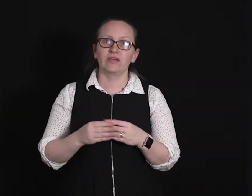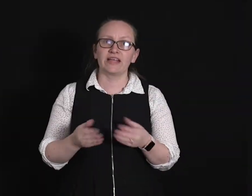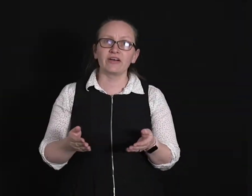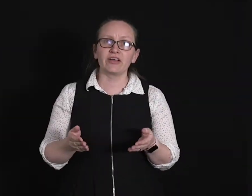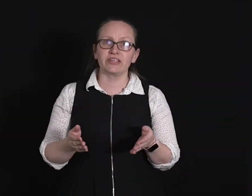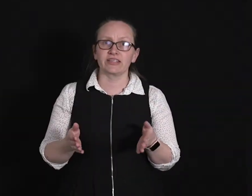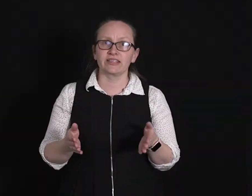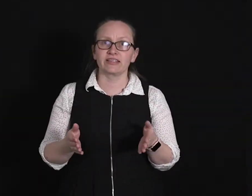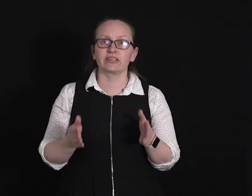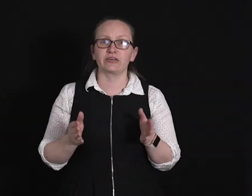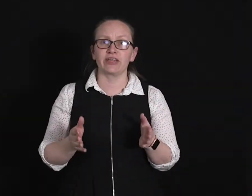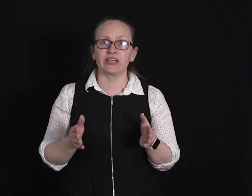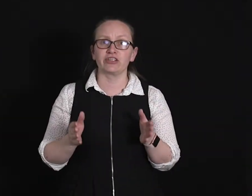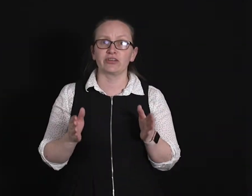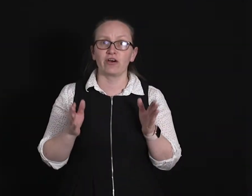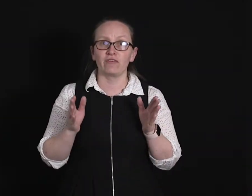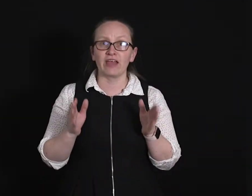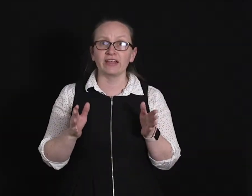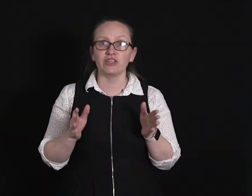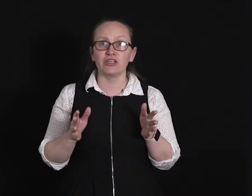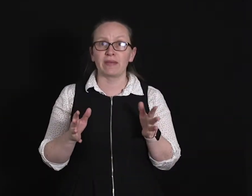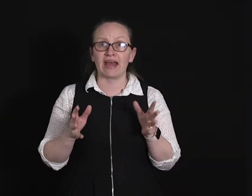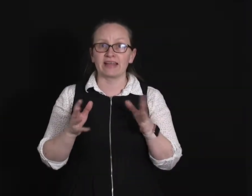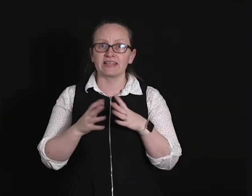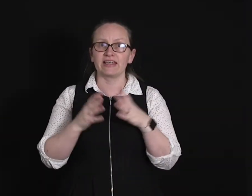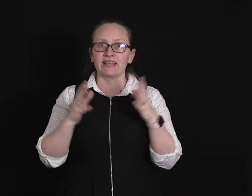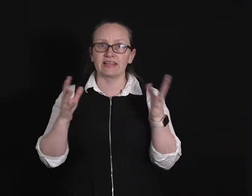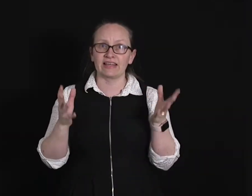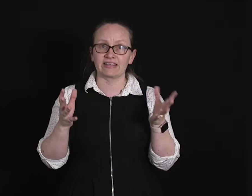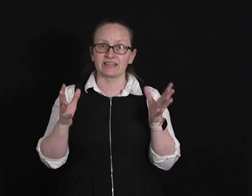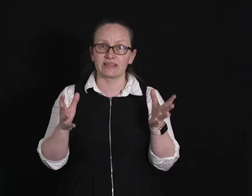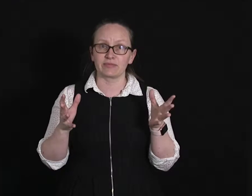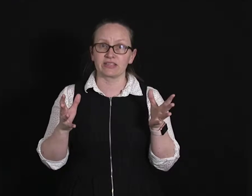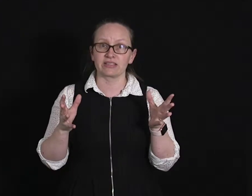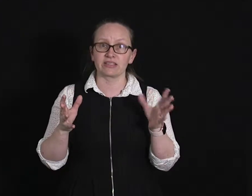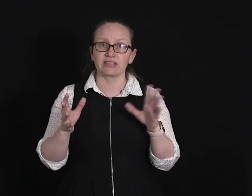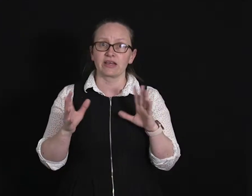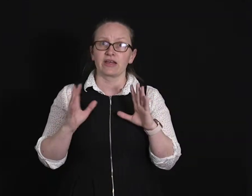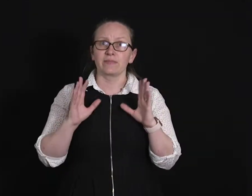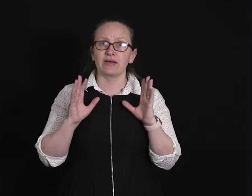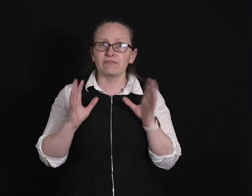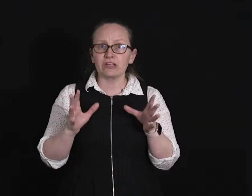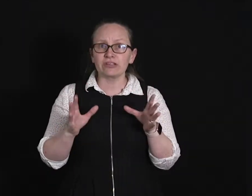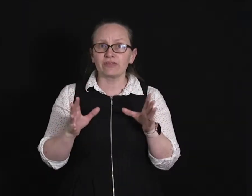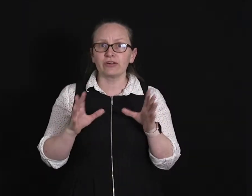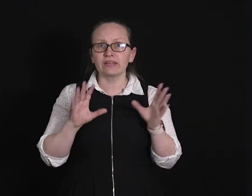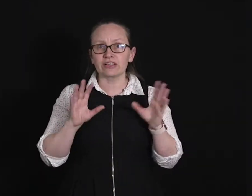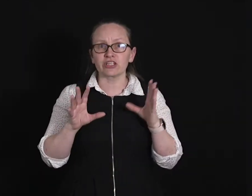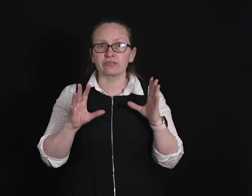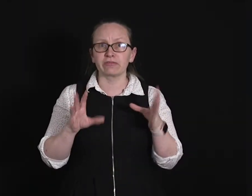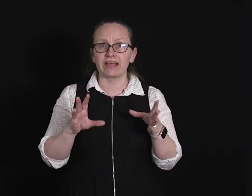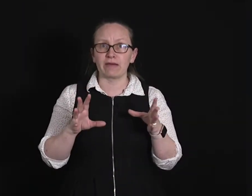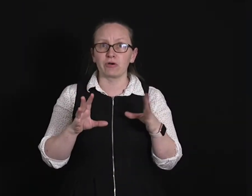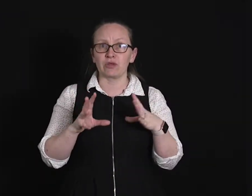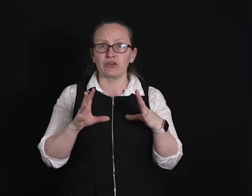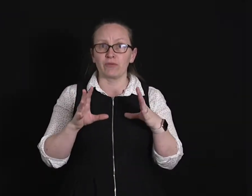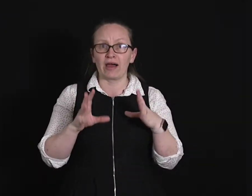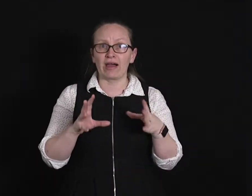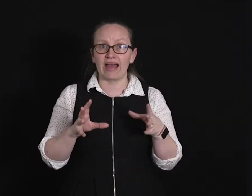We're now going to consider the creation of energy bands in lattice substances. But first of all, let's just recap what we know about